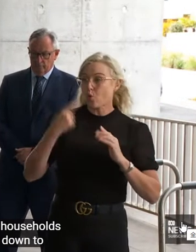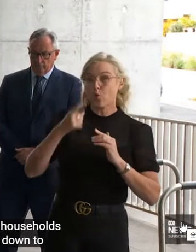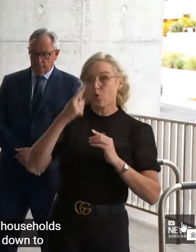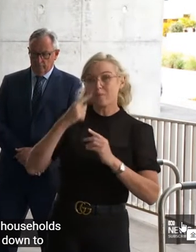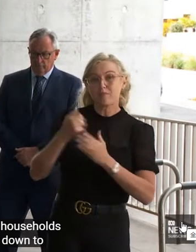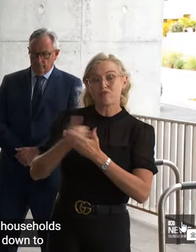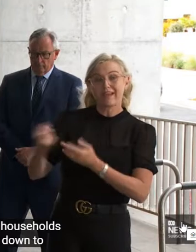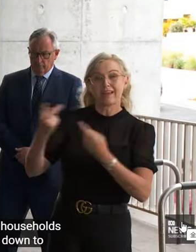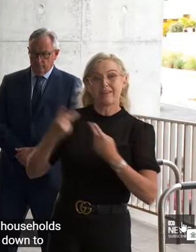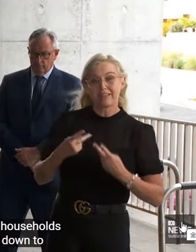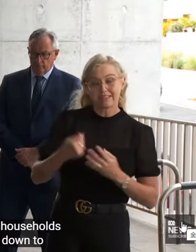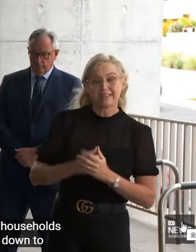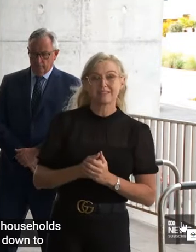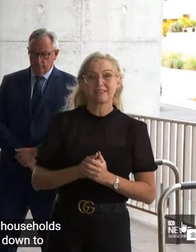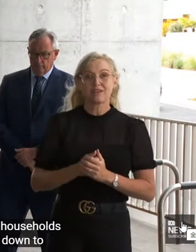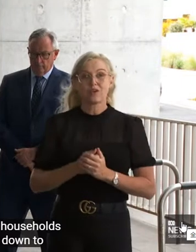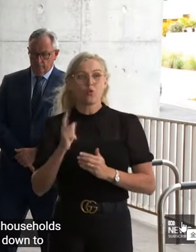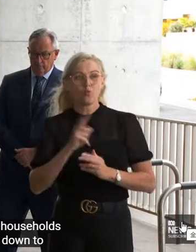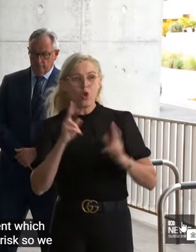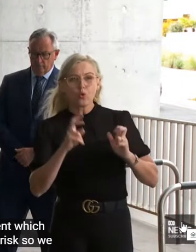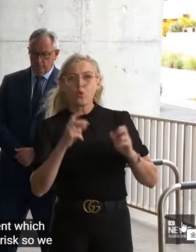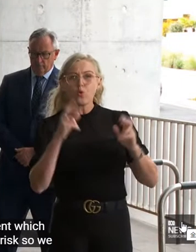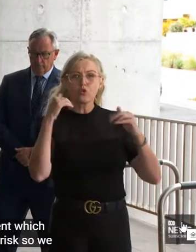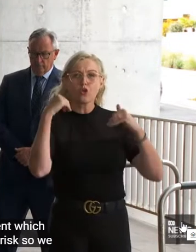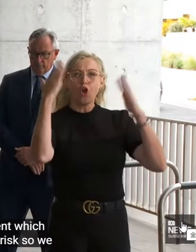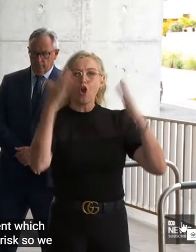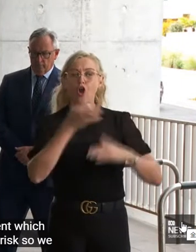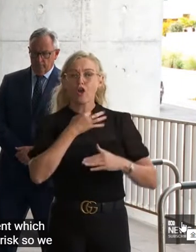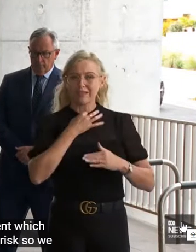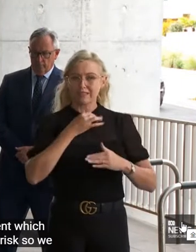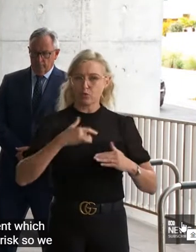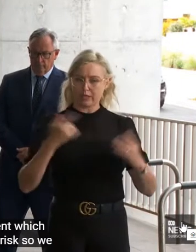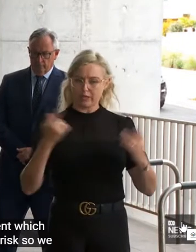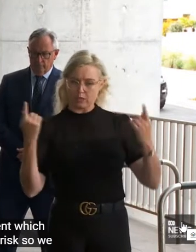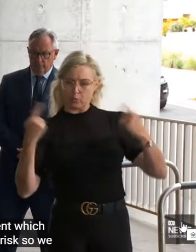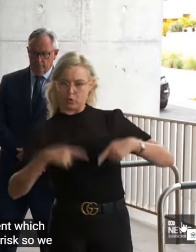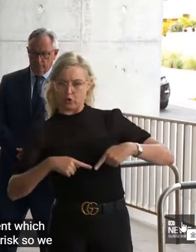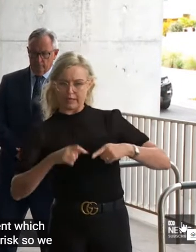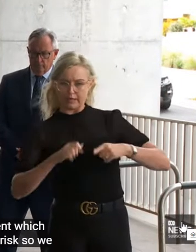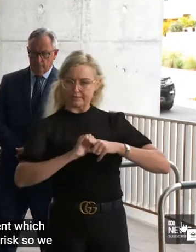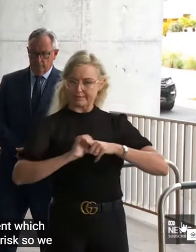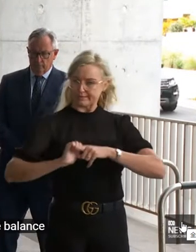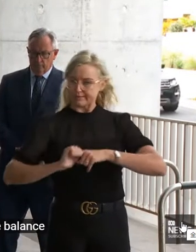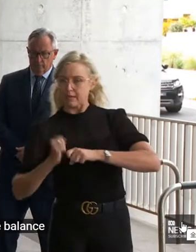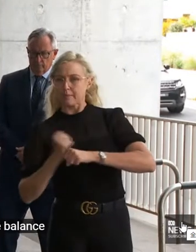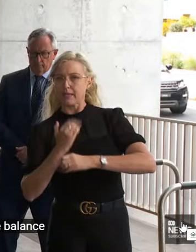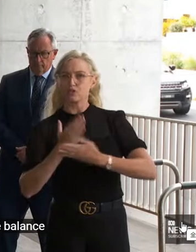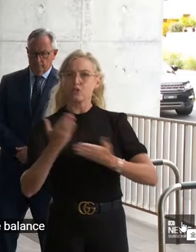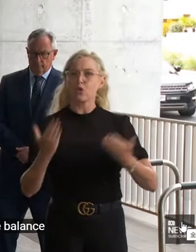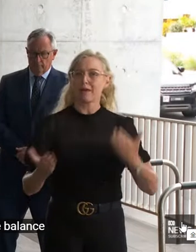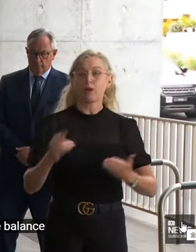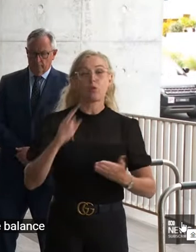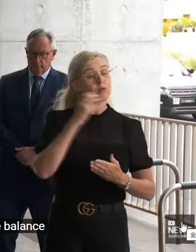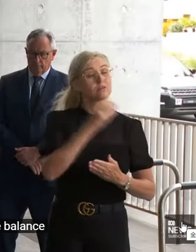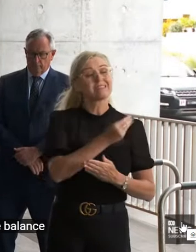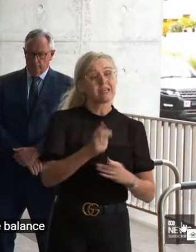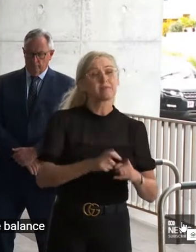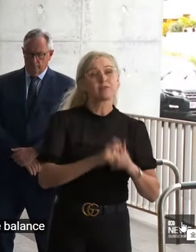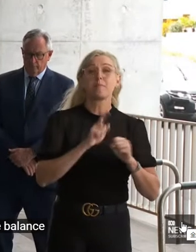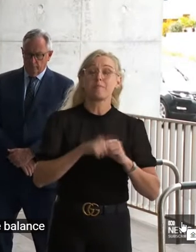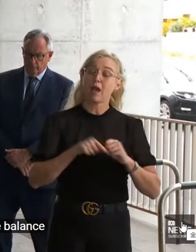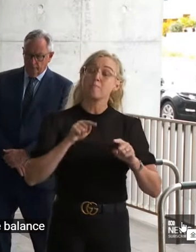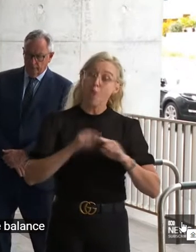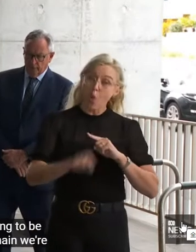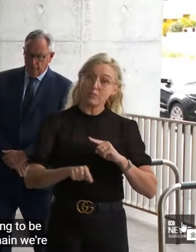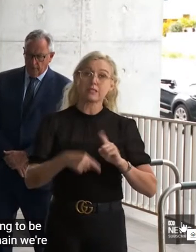health deems as high risk. So we believe we've got the balance right. I accept there are going to be challenges, but in the main, we're in a very, very strong